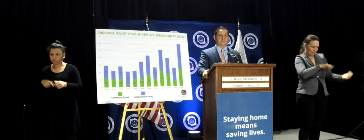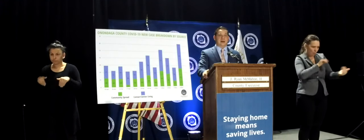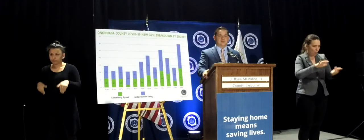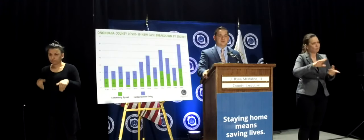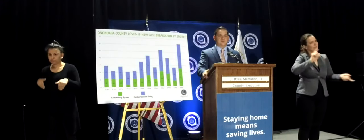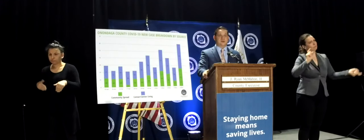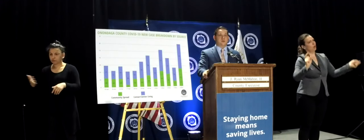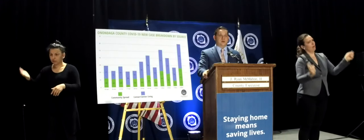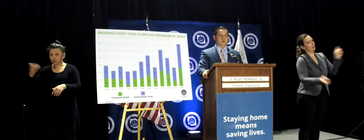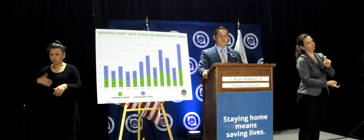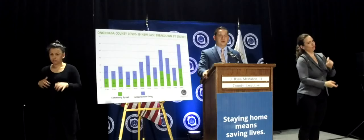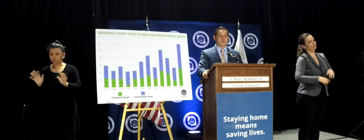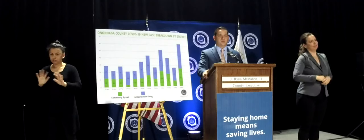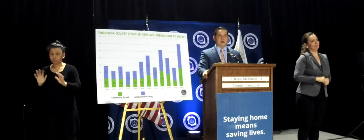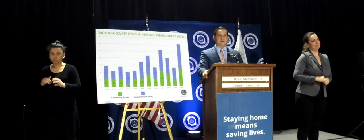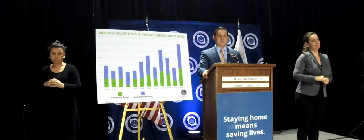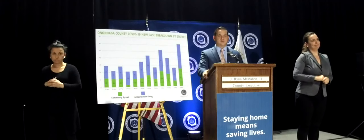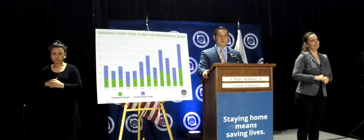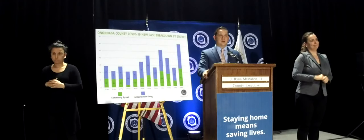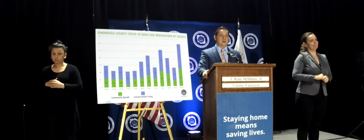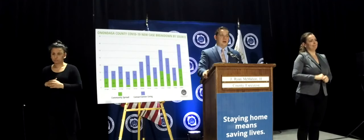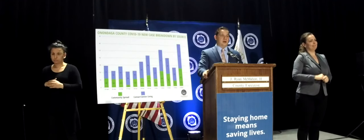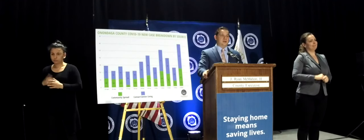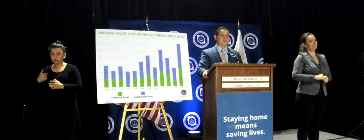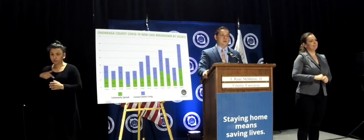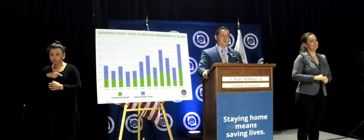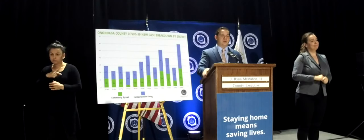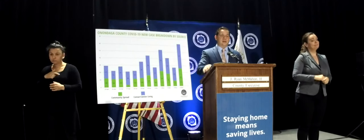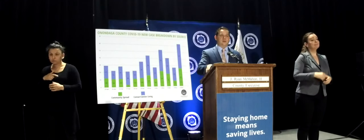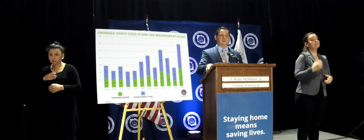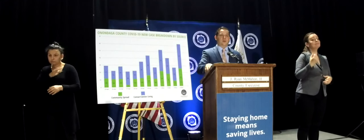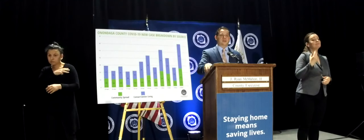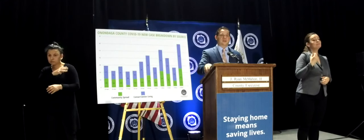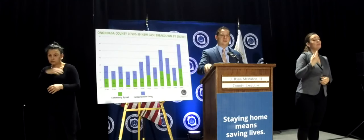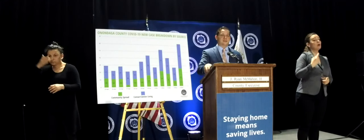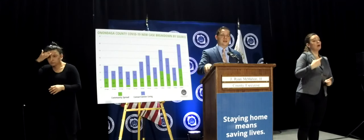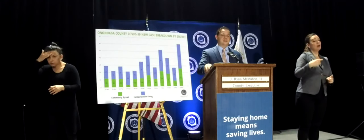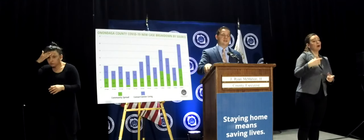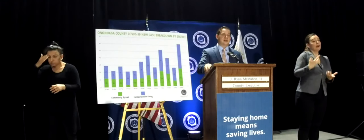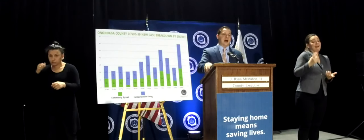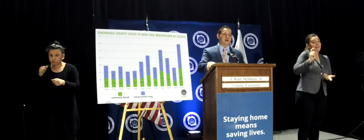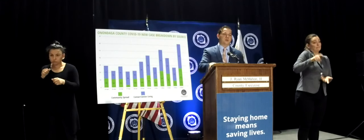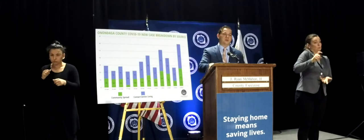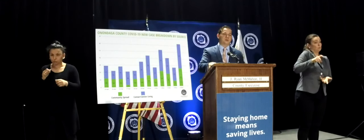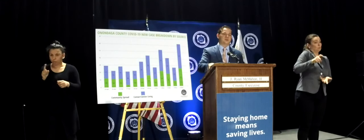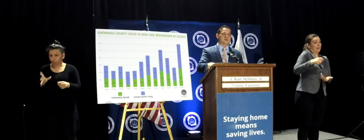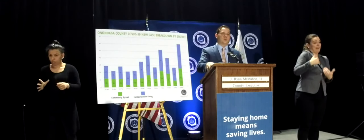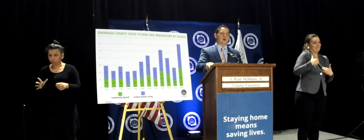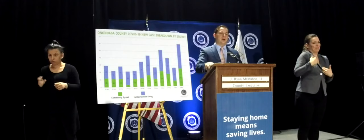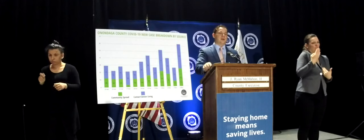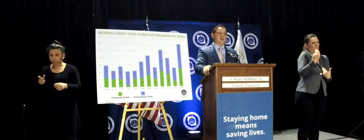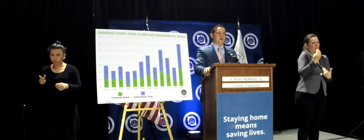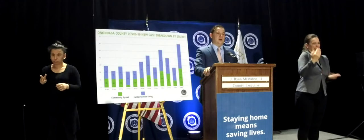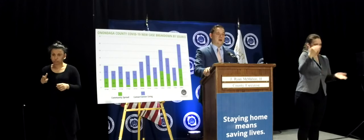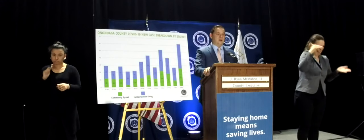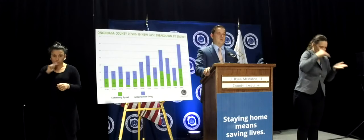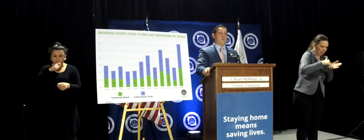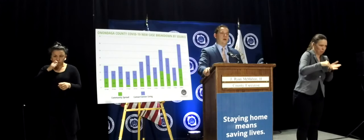want positives. We know there's going to be positives. It's about, we need to do 14,000 tests. How can we do this in a